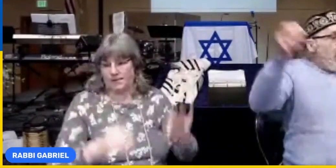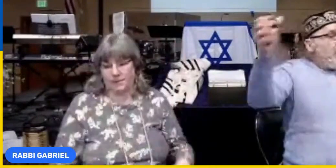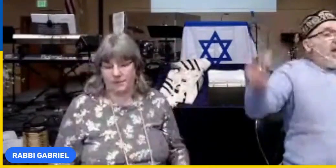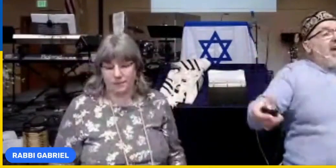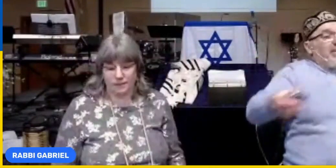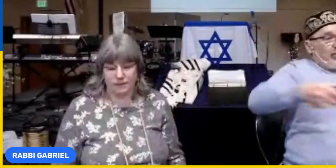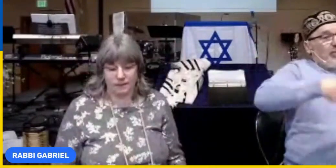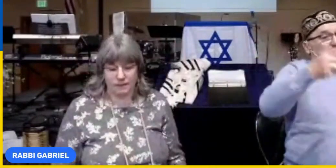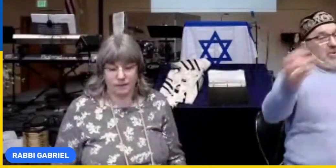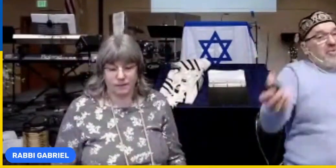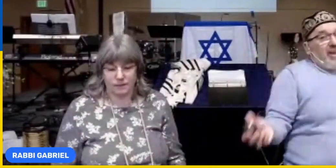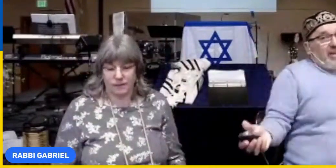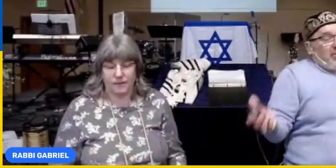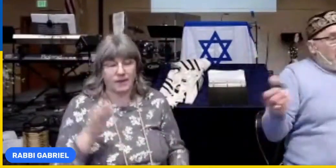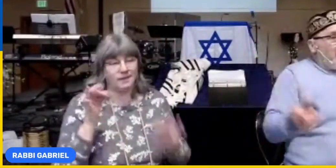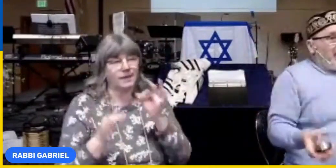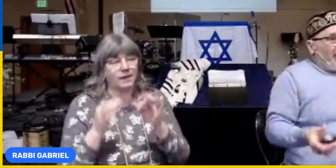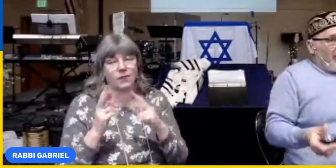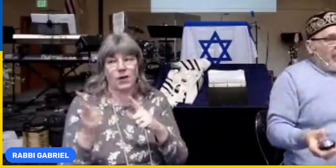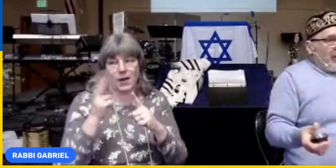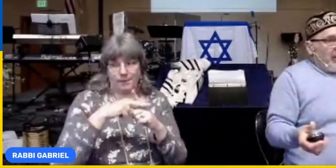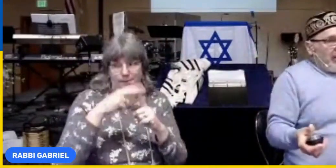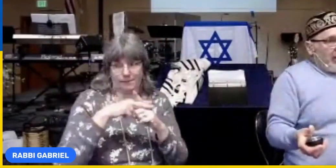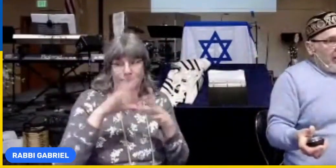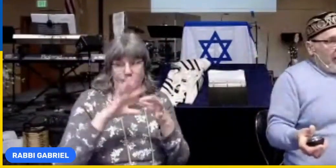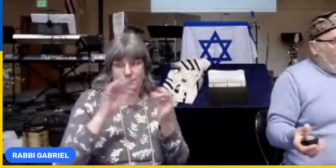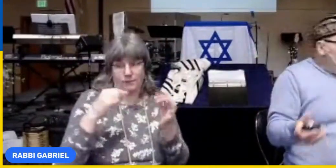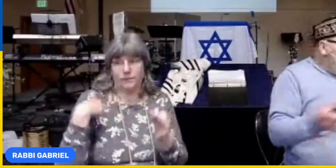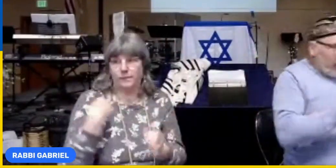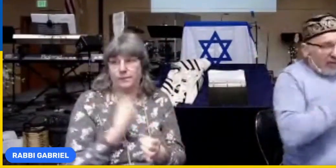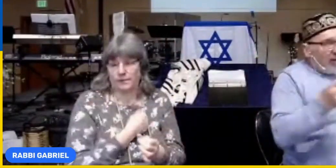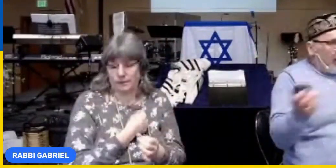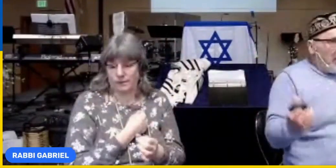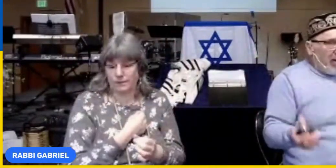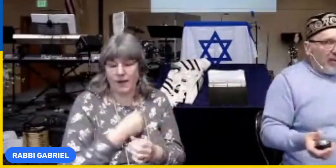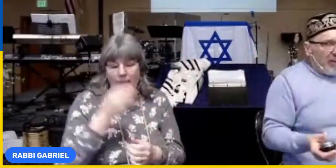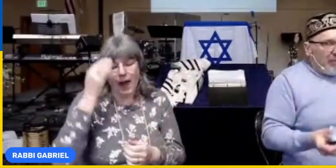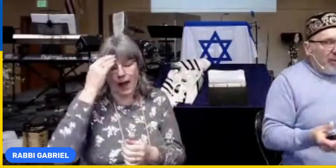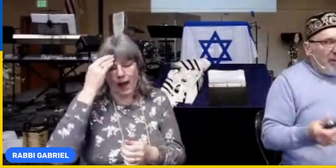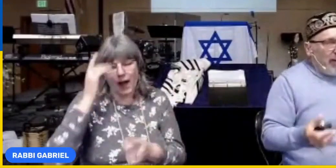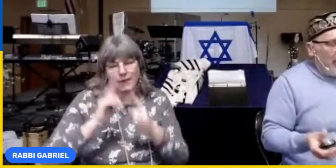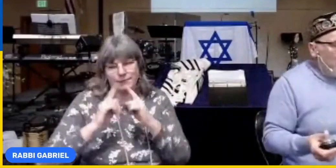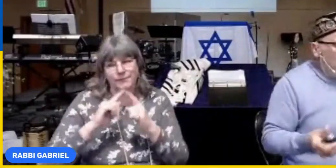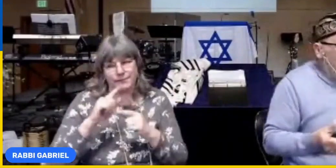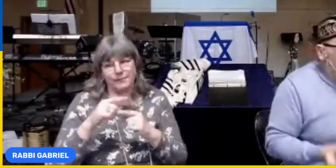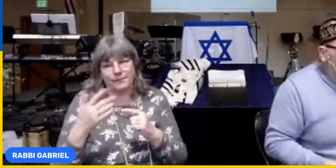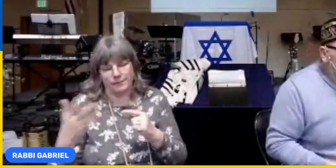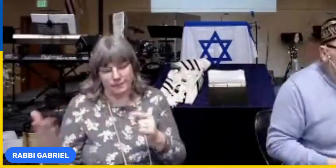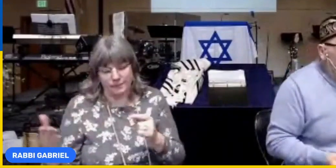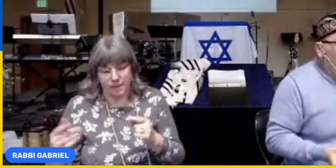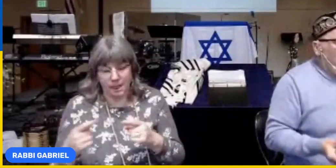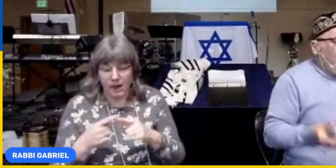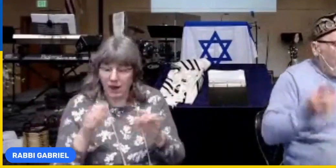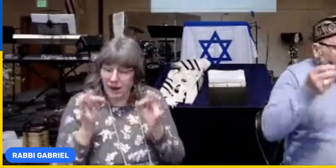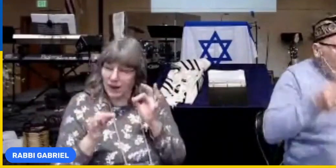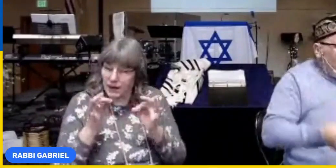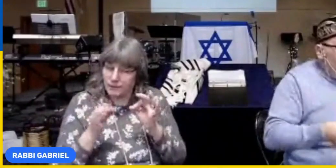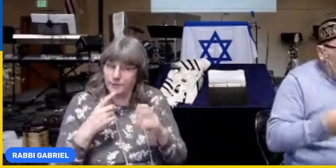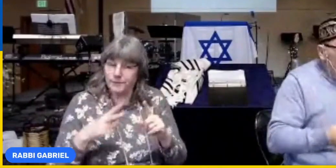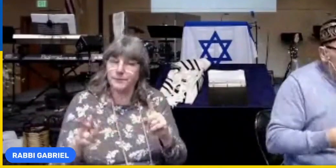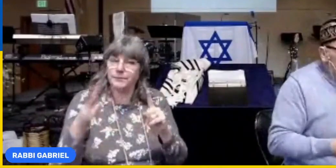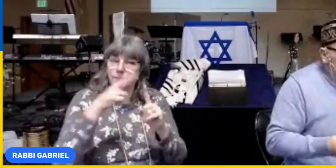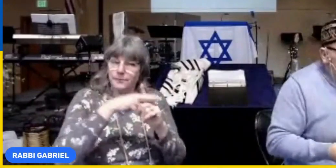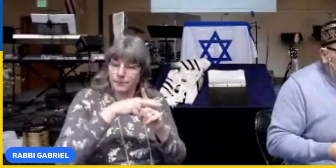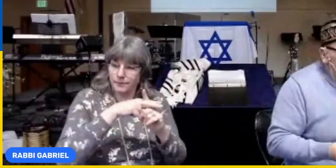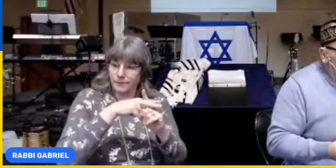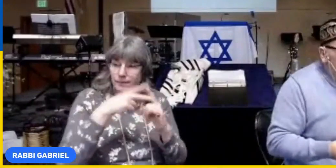if we're going to apply this story to ourselves, and I know I've talked a lot about it, if we're going to apply this story to ourselves in